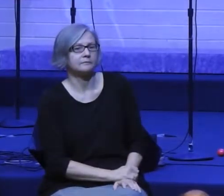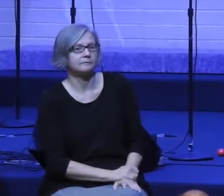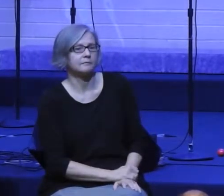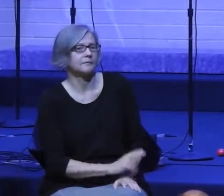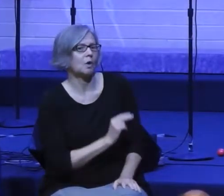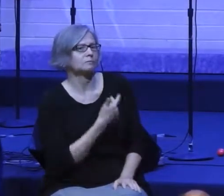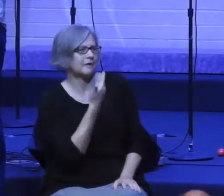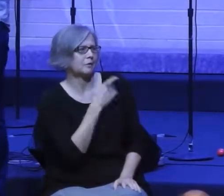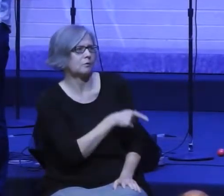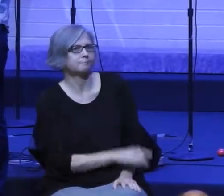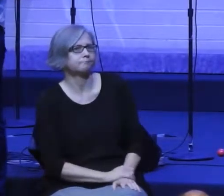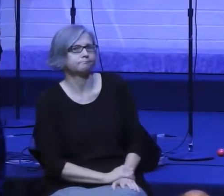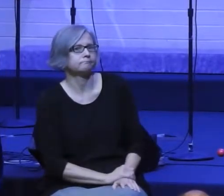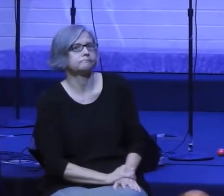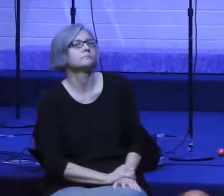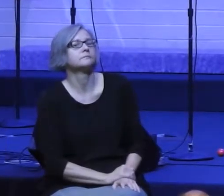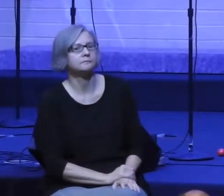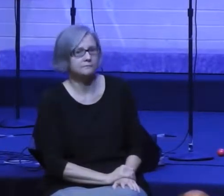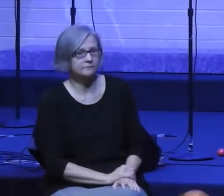No, I don't know him.